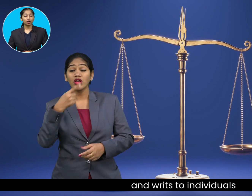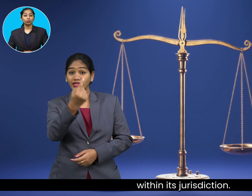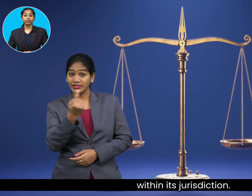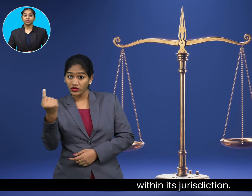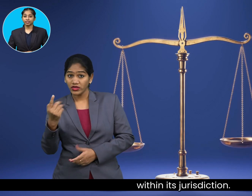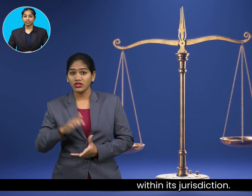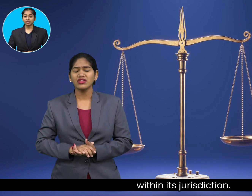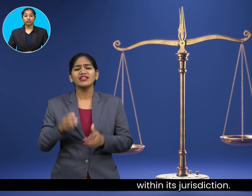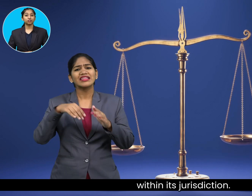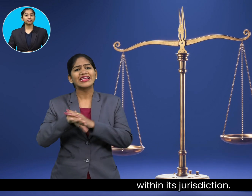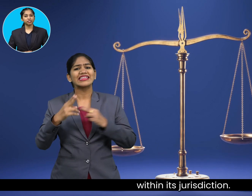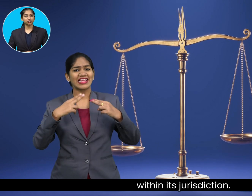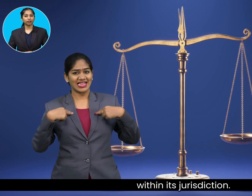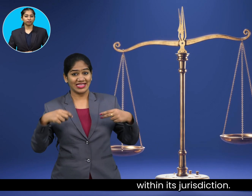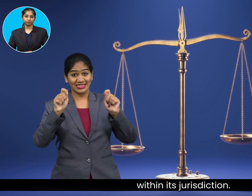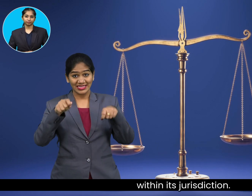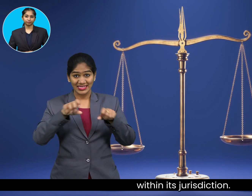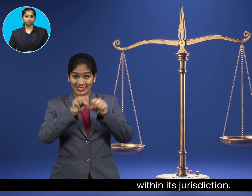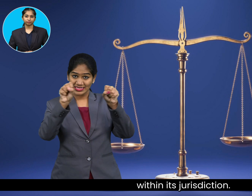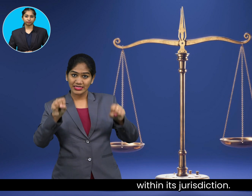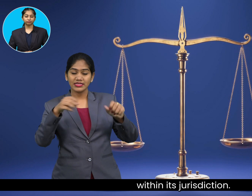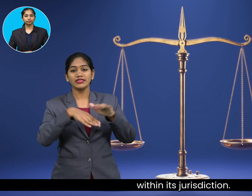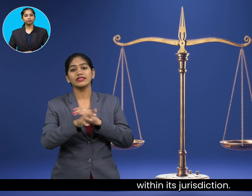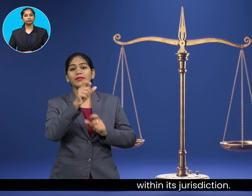individuals within its jurisdiction.